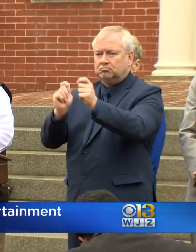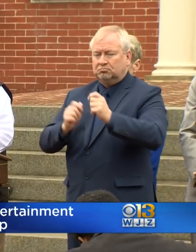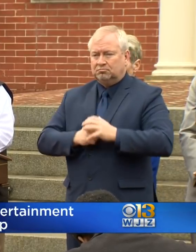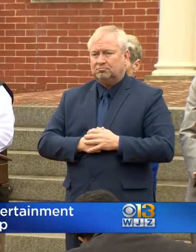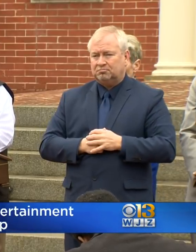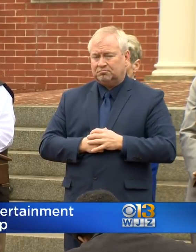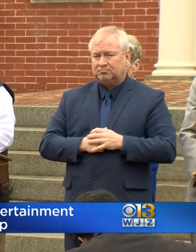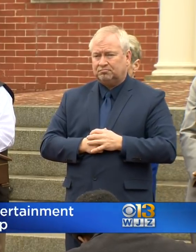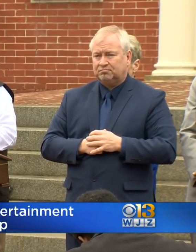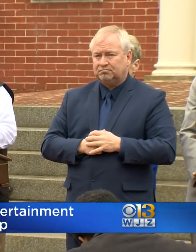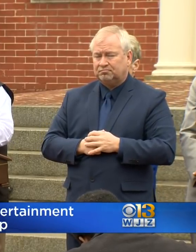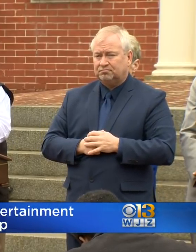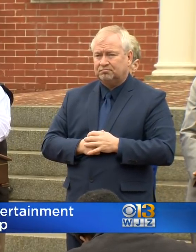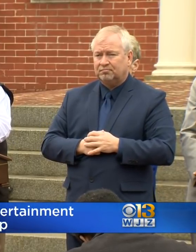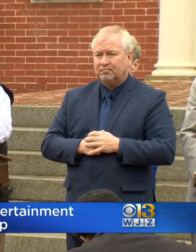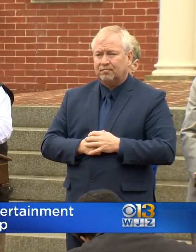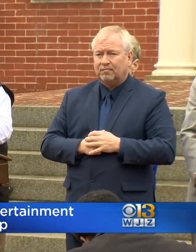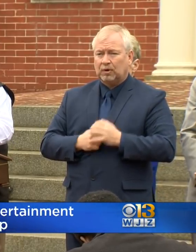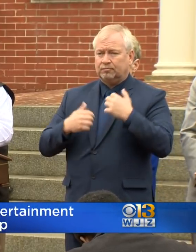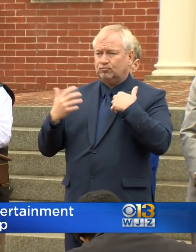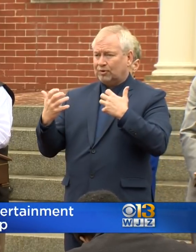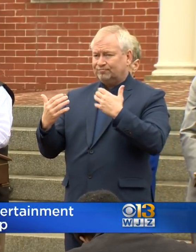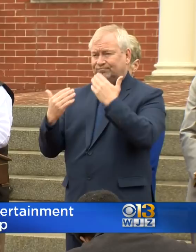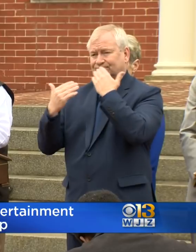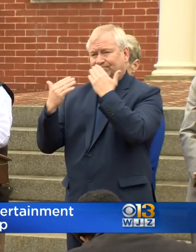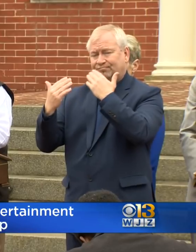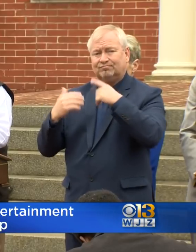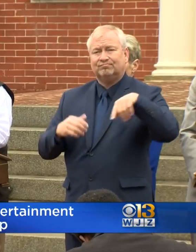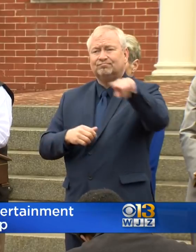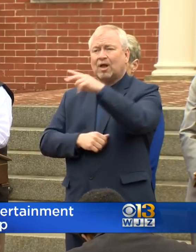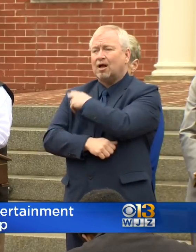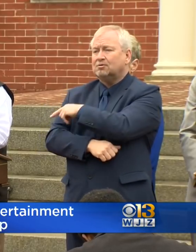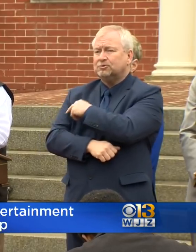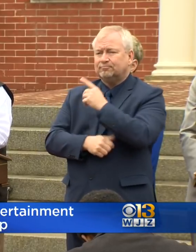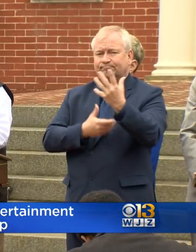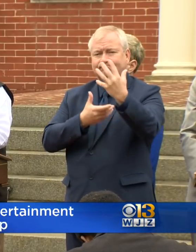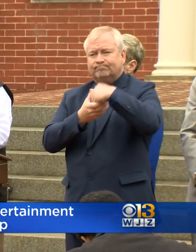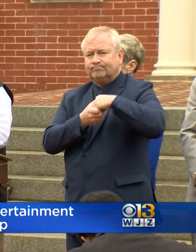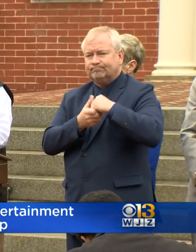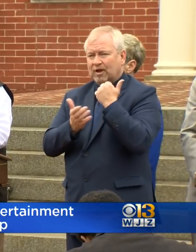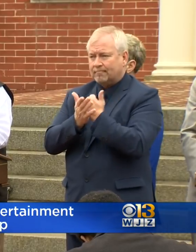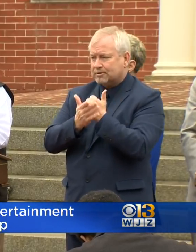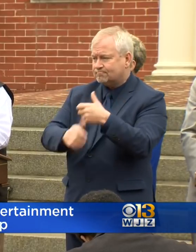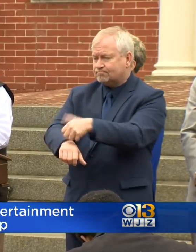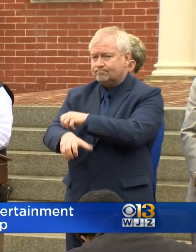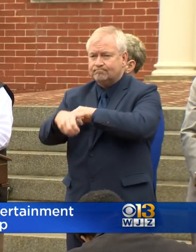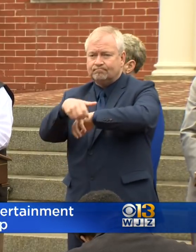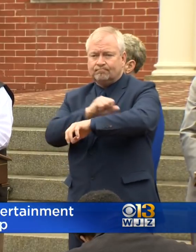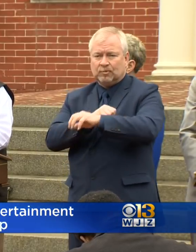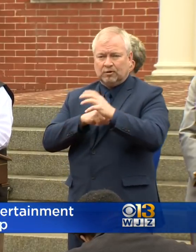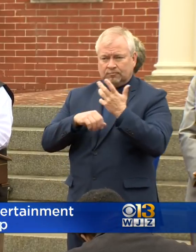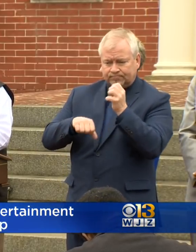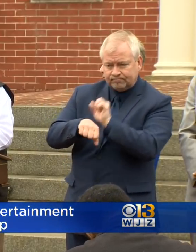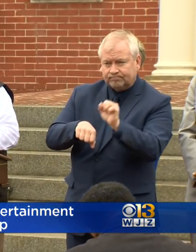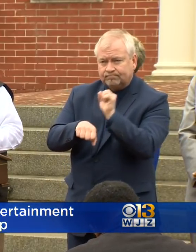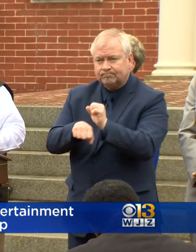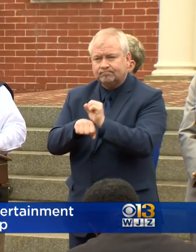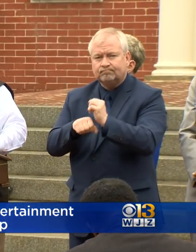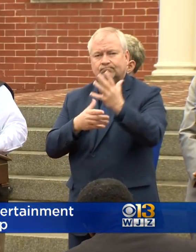state. I want to thank those hospitals who have stepped up and been a large part of this massive